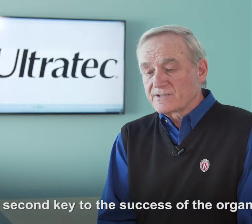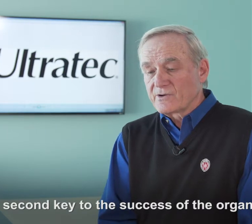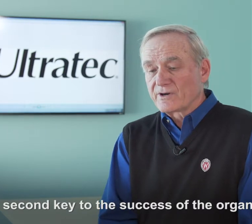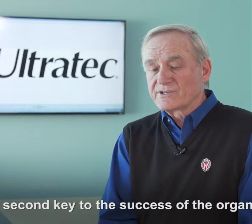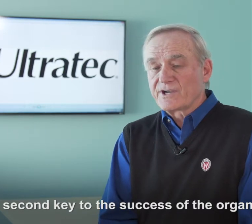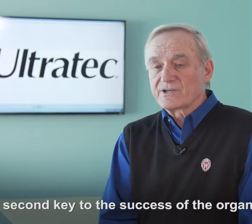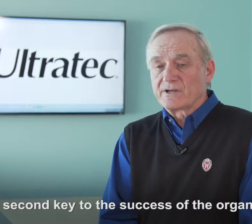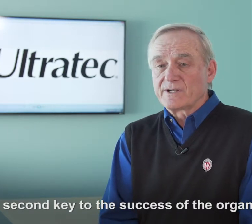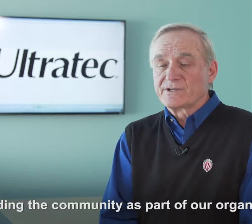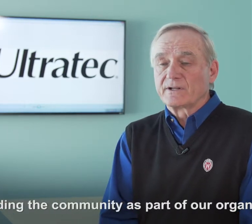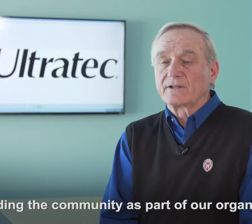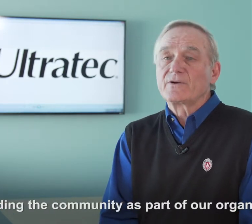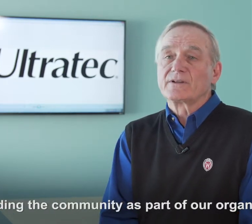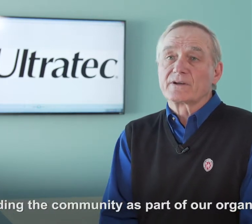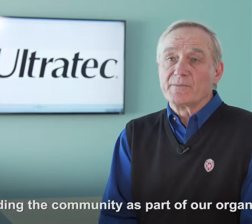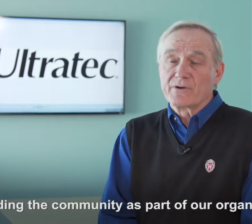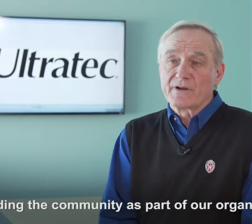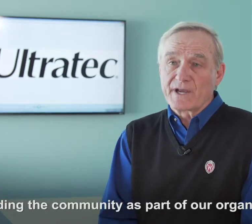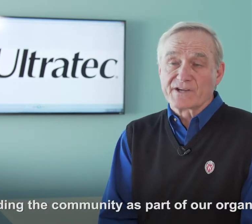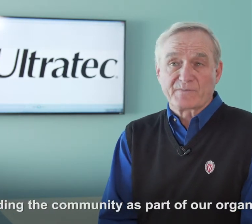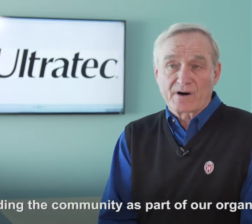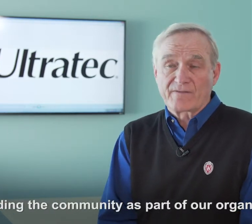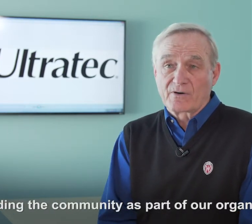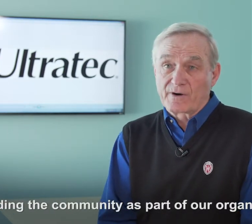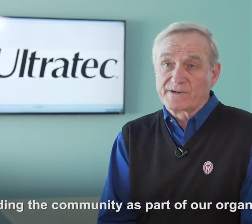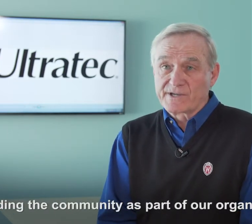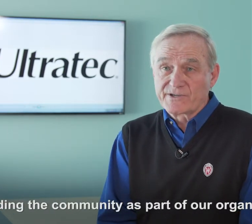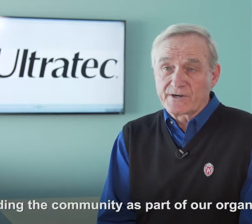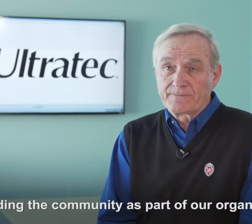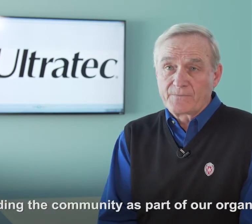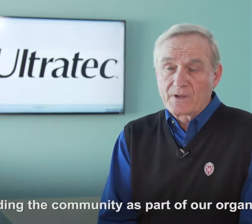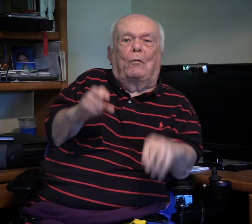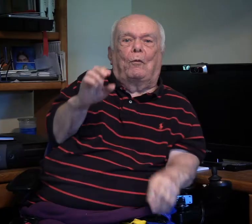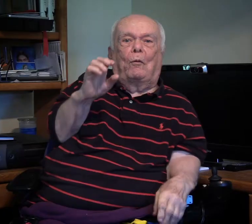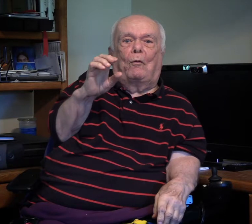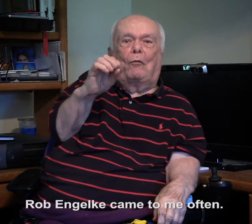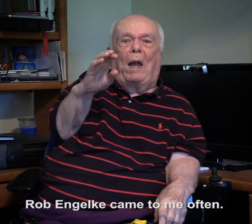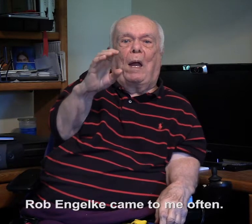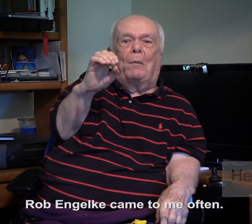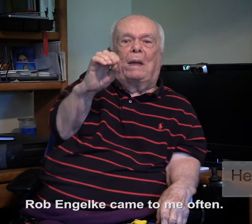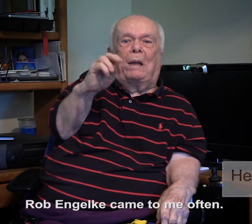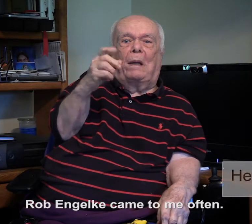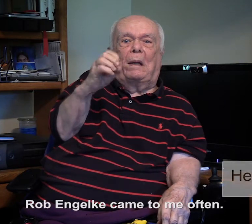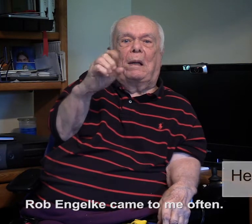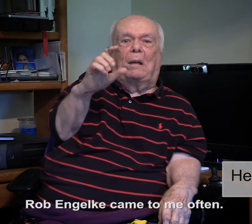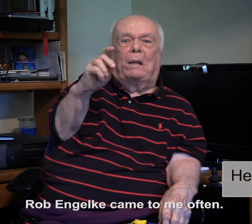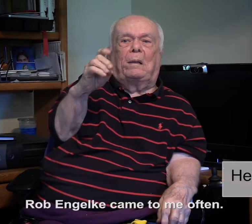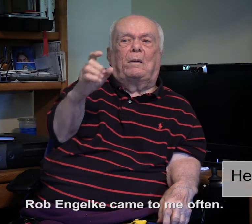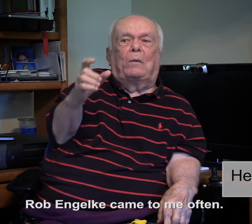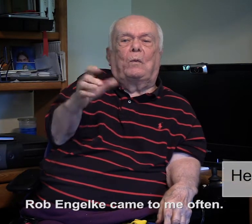of the organization is including the community as part of our organization. Rob Engelke came to me often.